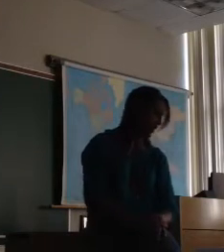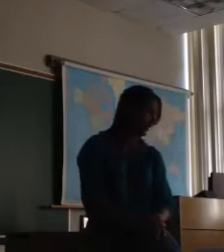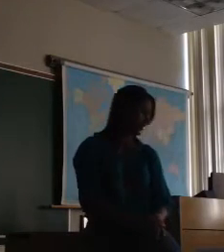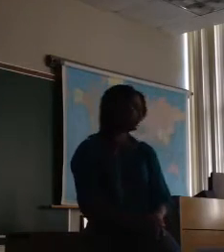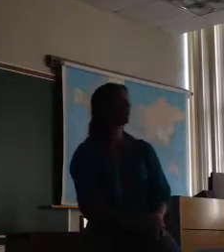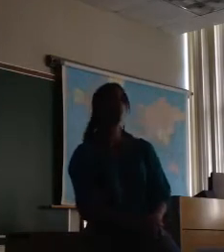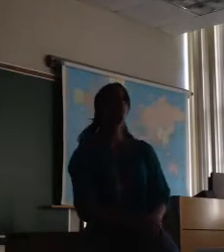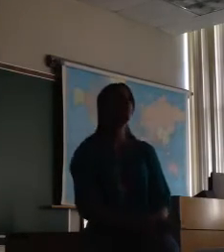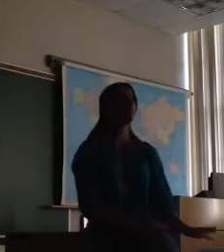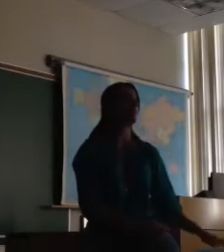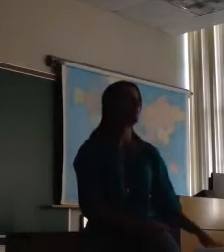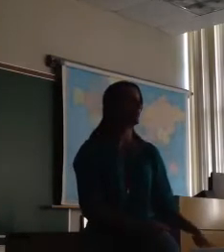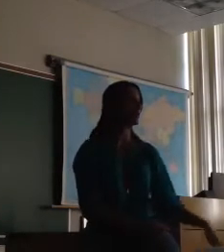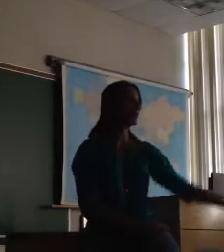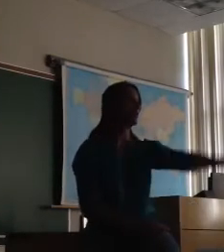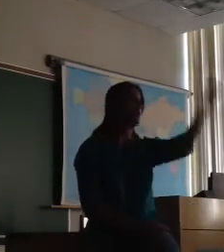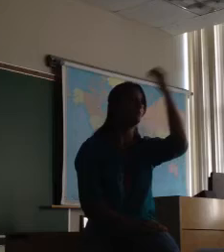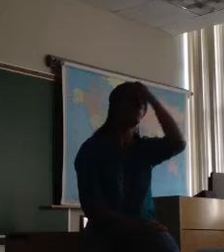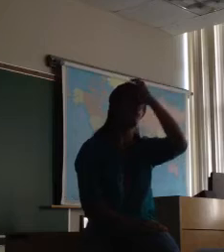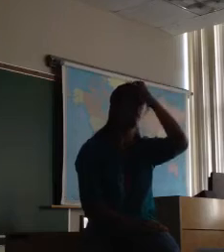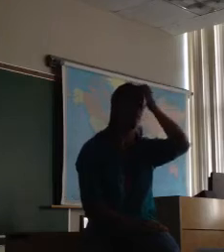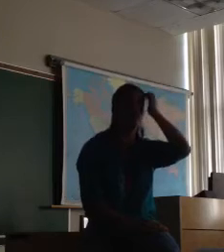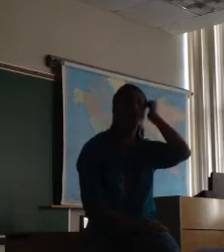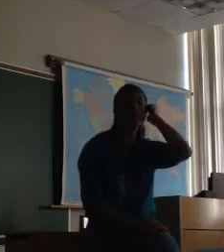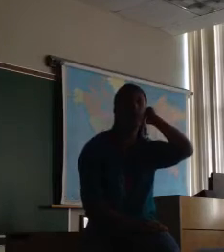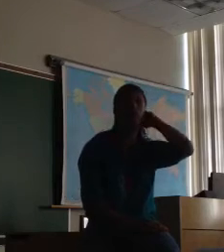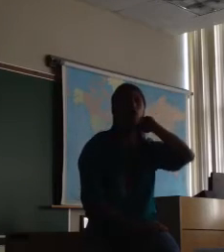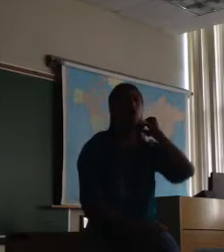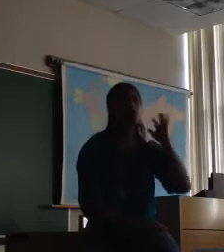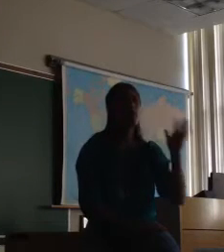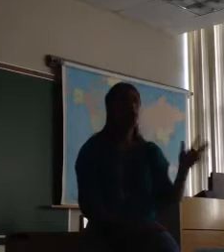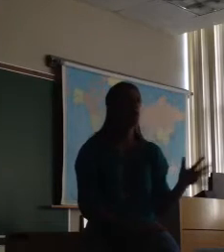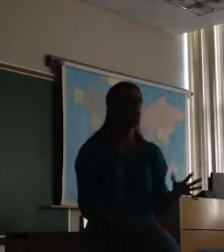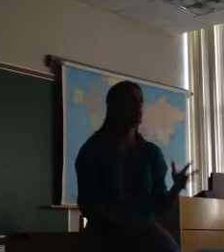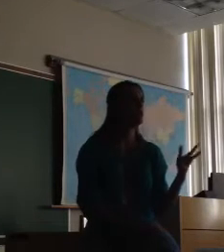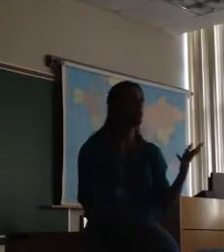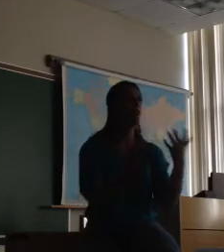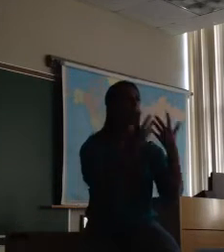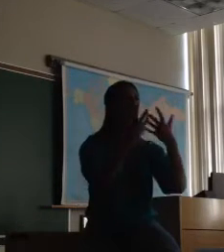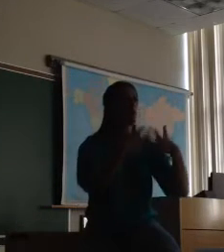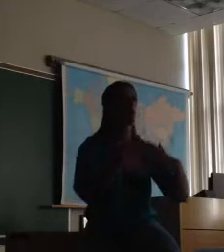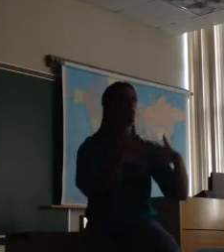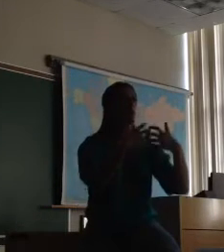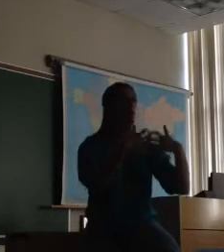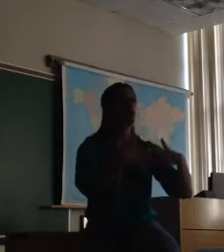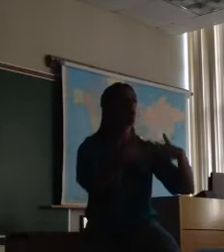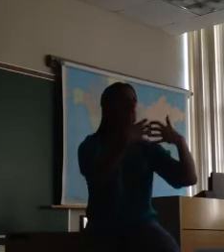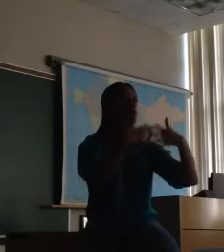Okay, General Motors, that little picture. This means like a factory, a car factory, machine factory. Just machine.